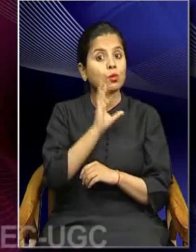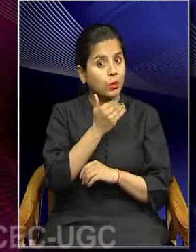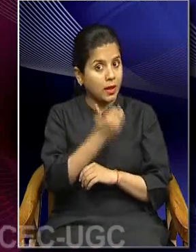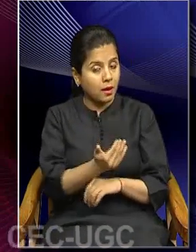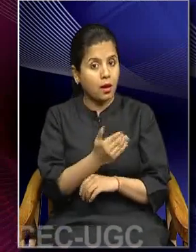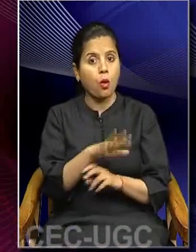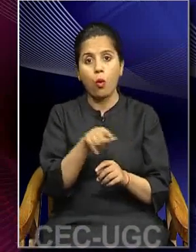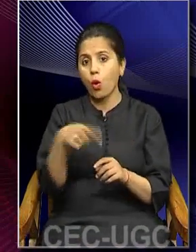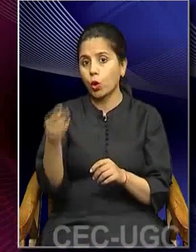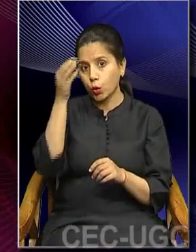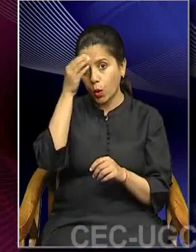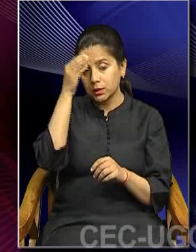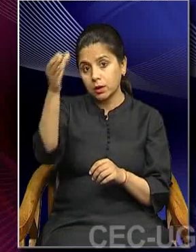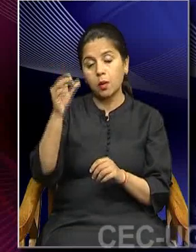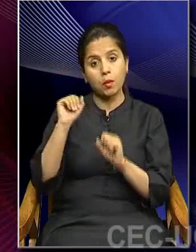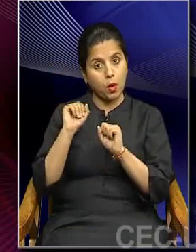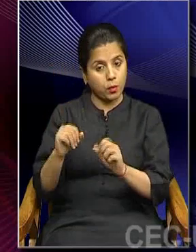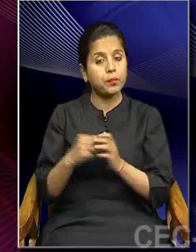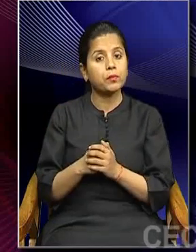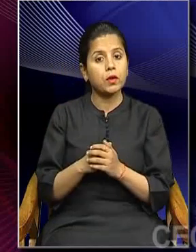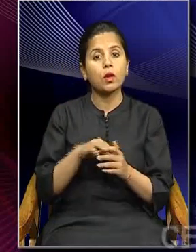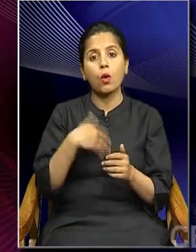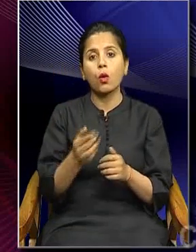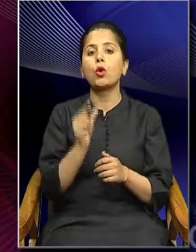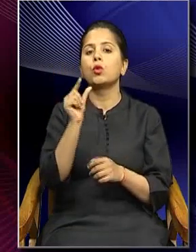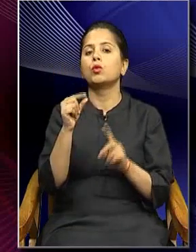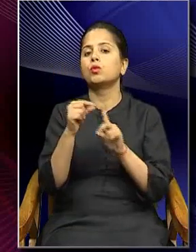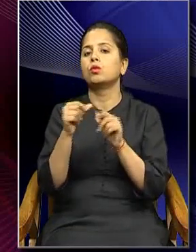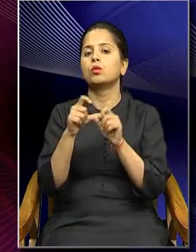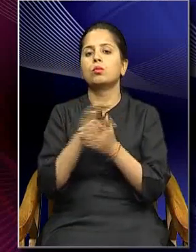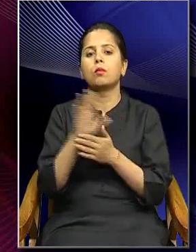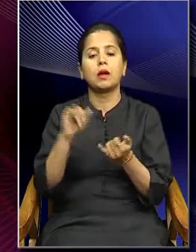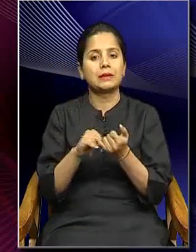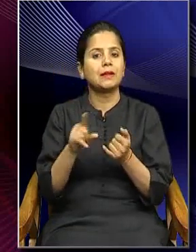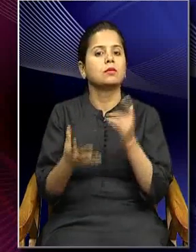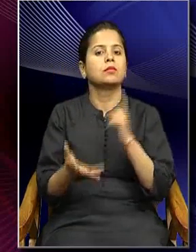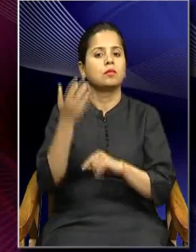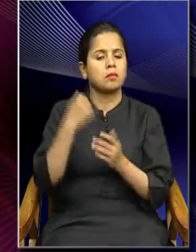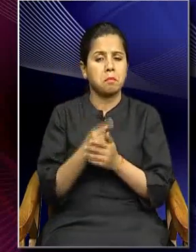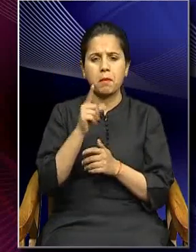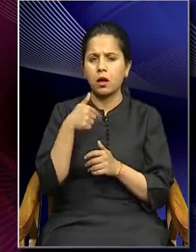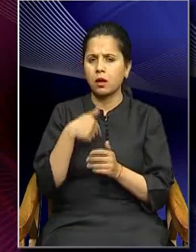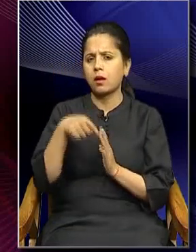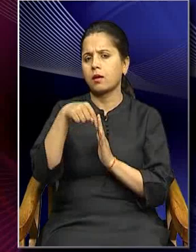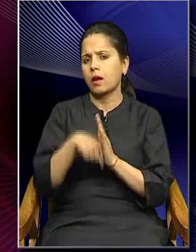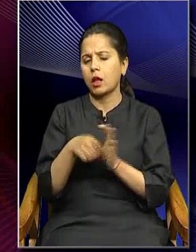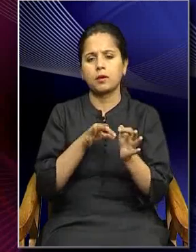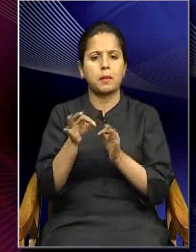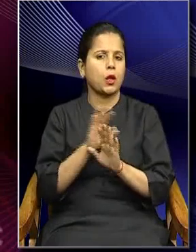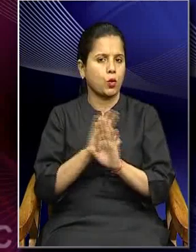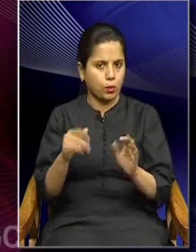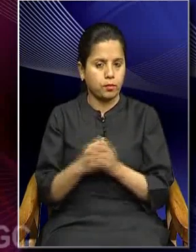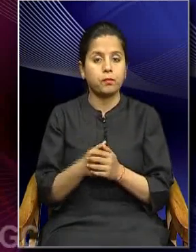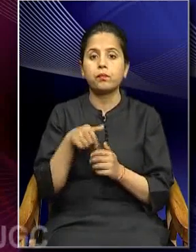and conceptual or upadhis. But I'm not going into it. So let